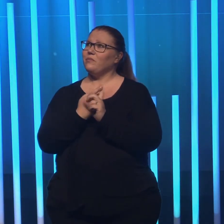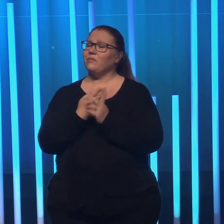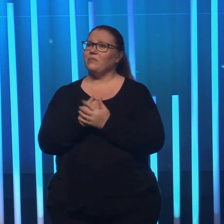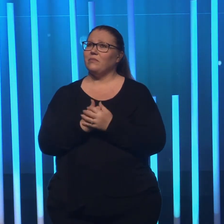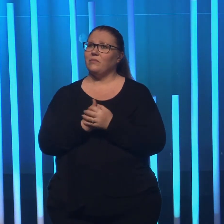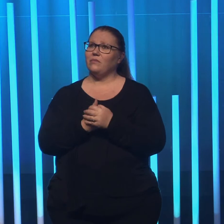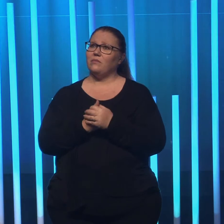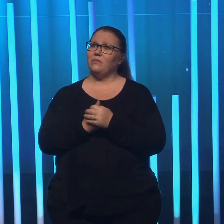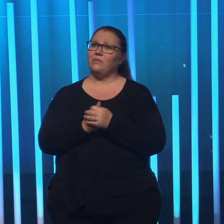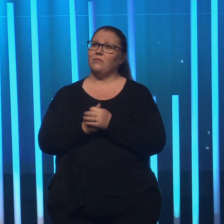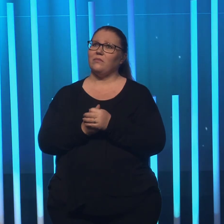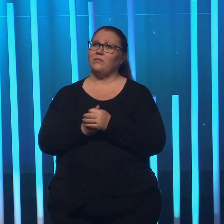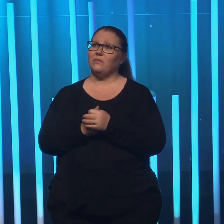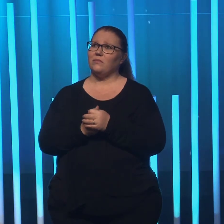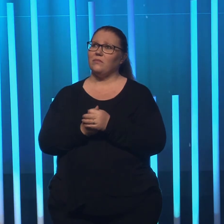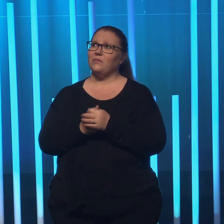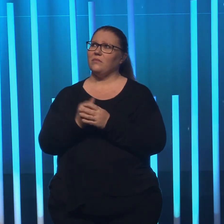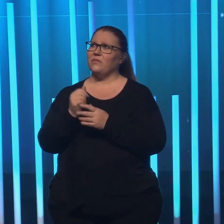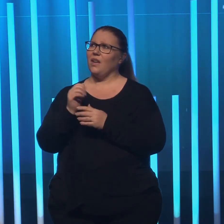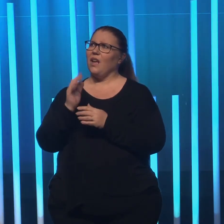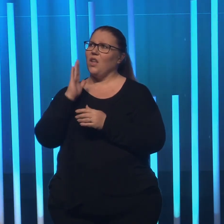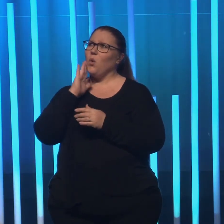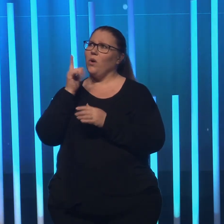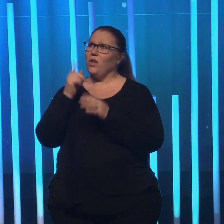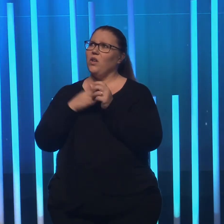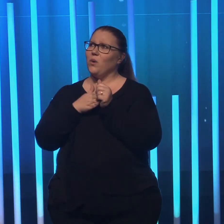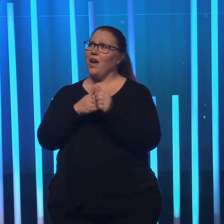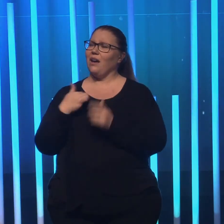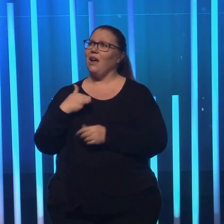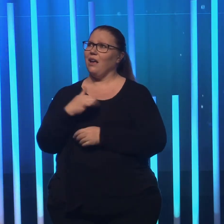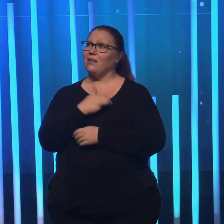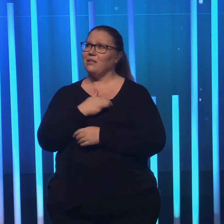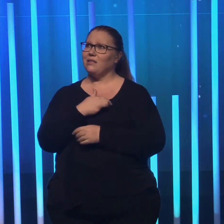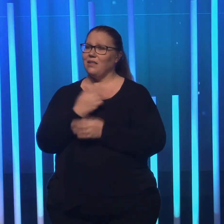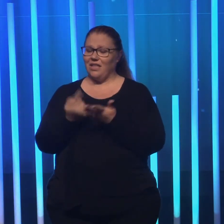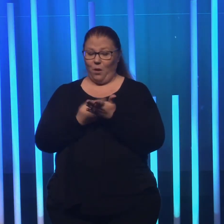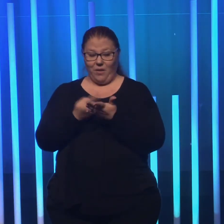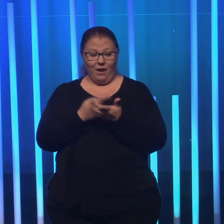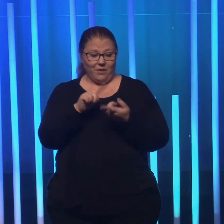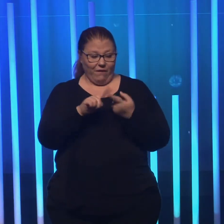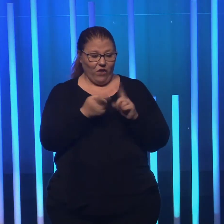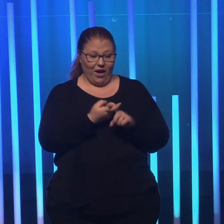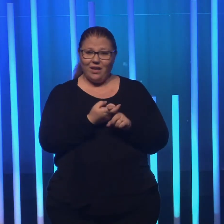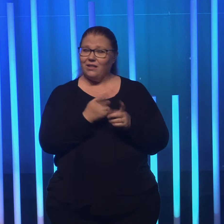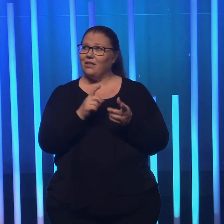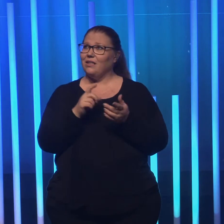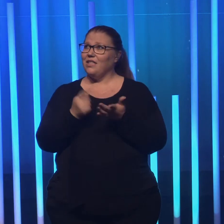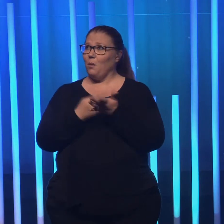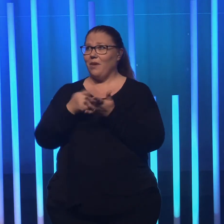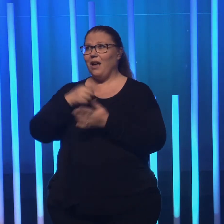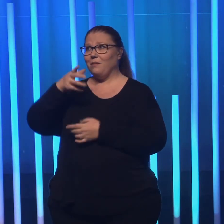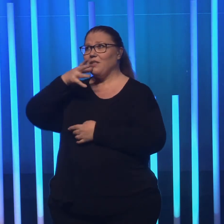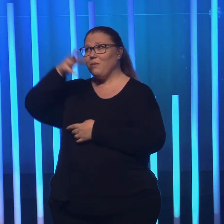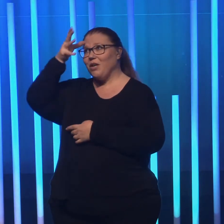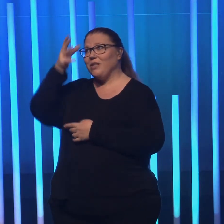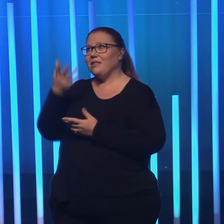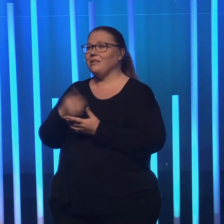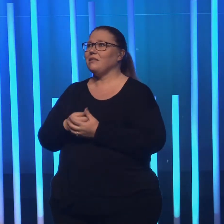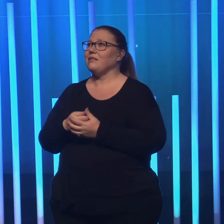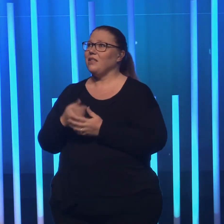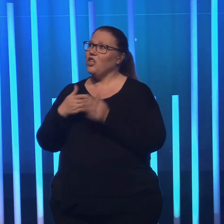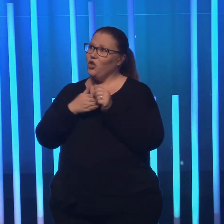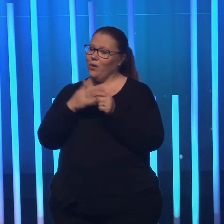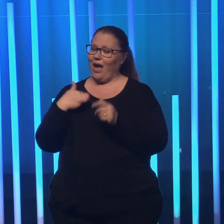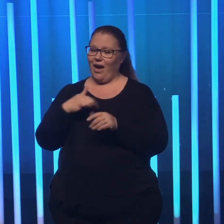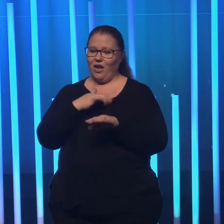So will you guide us? Sometimes as a friend, sometimes as a parent. Will you guide